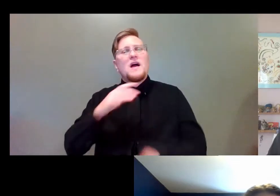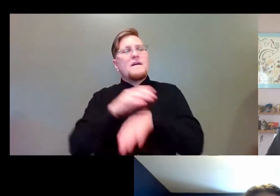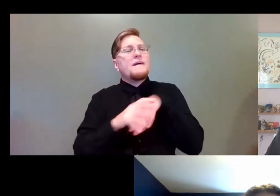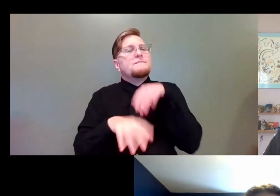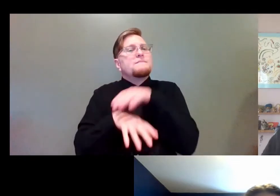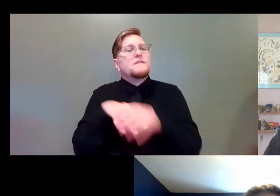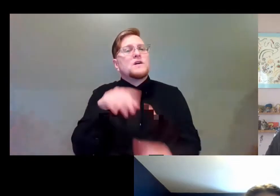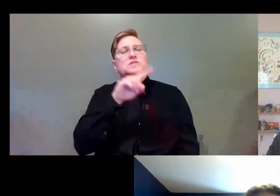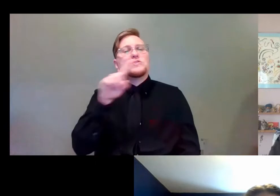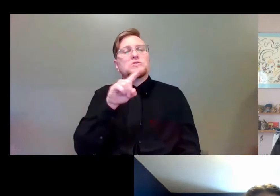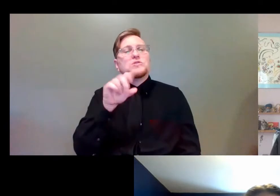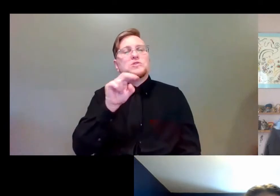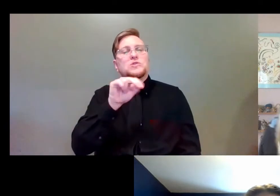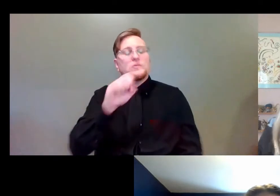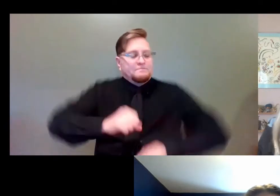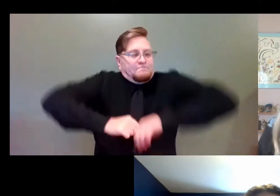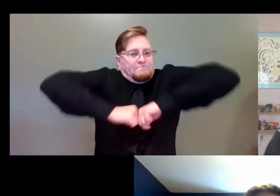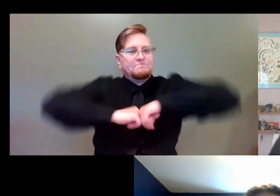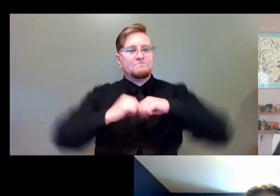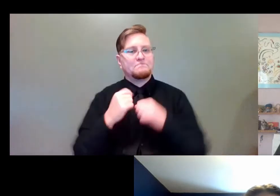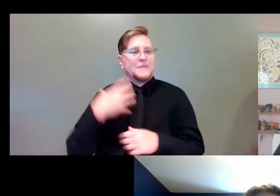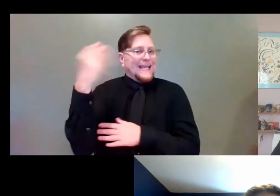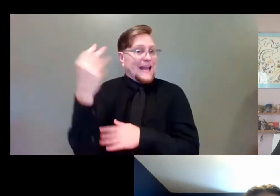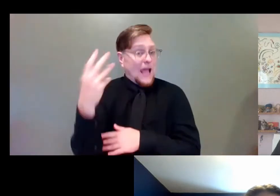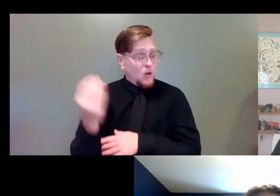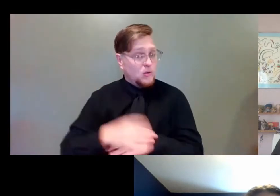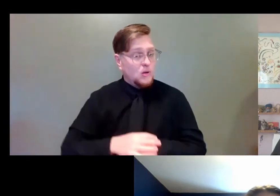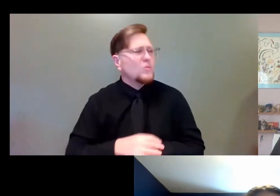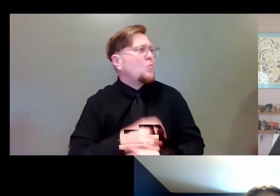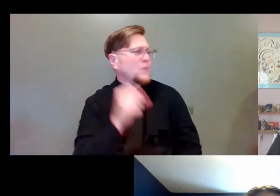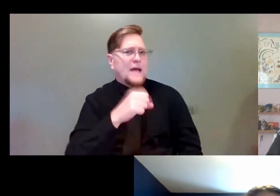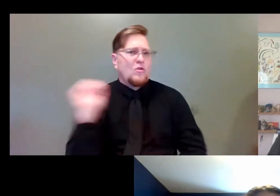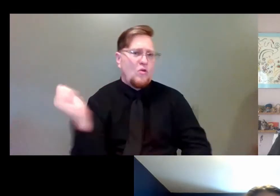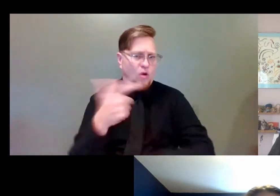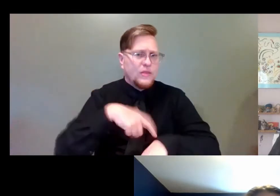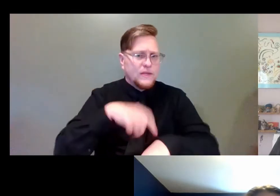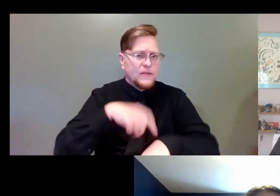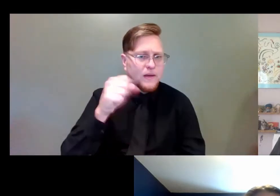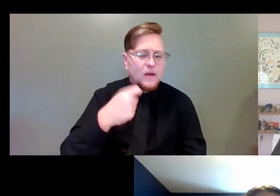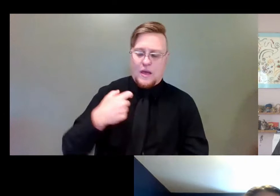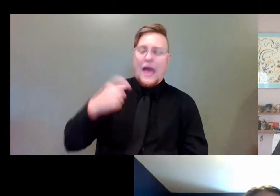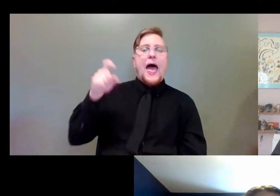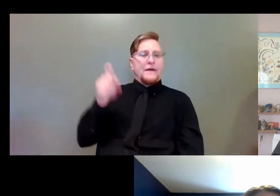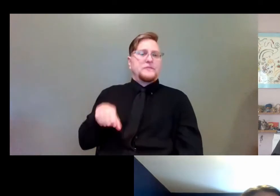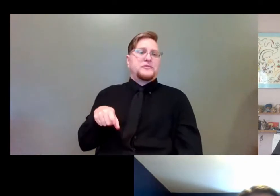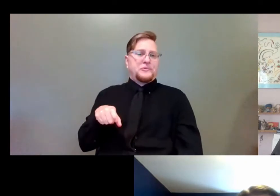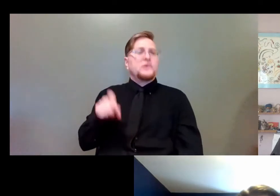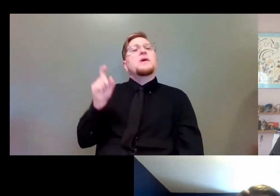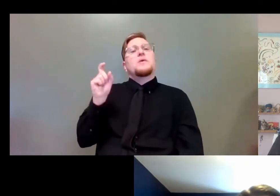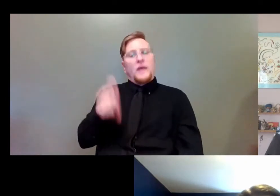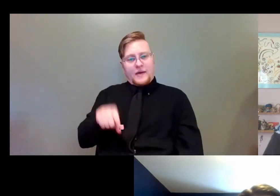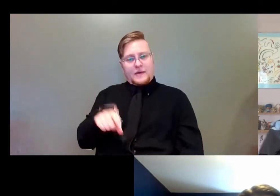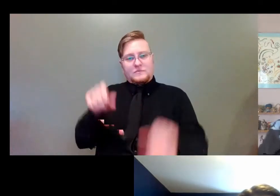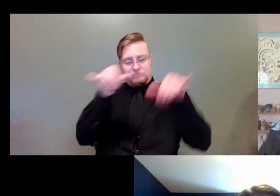of us get out of our comfort zone all the time, and it's because we have to disrupt the